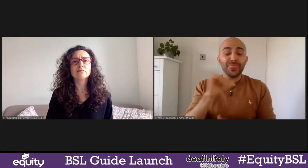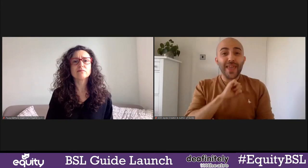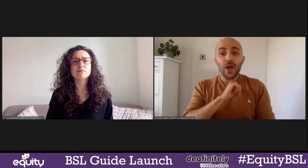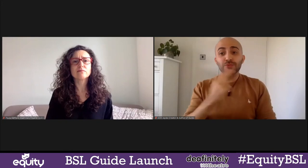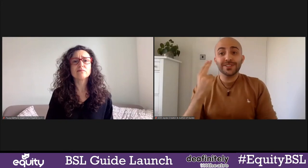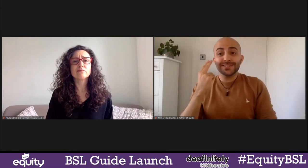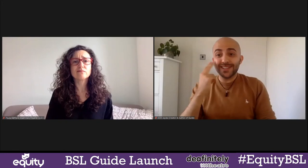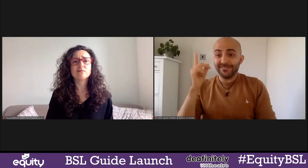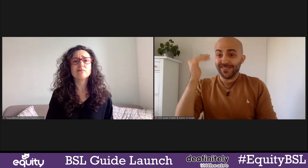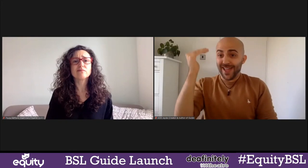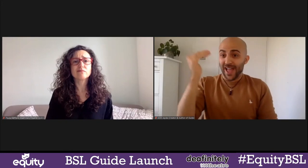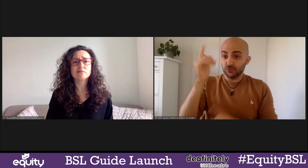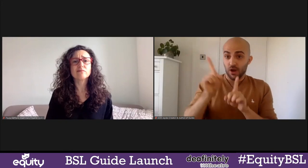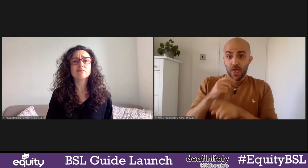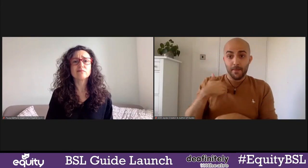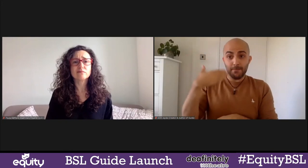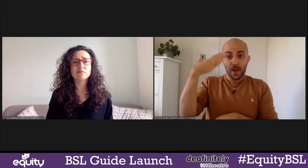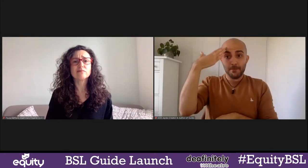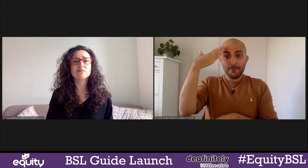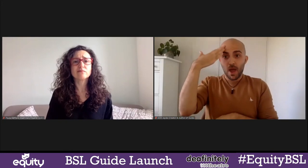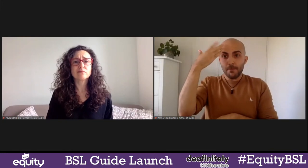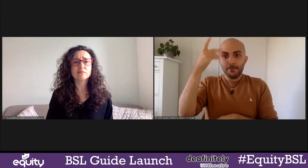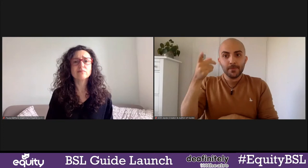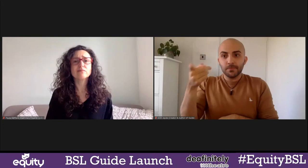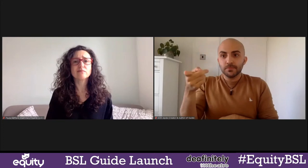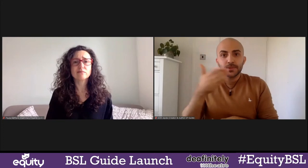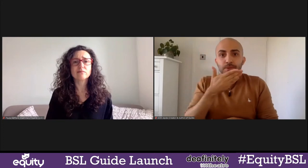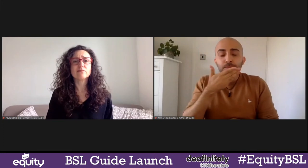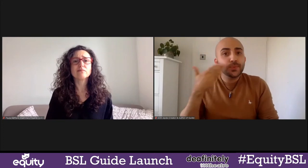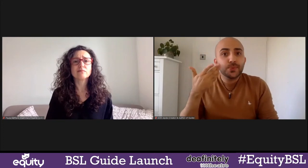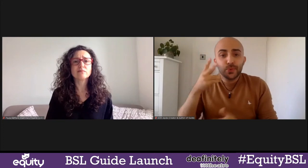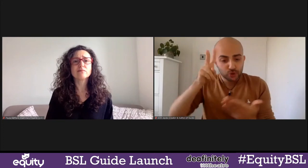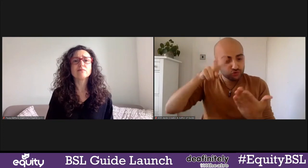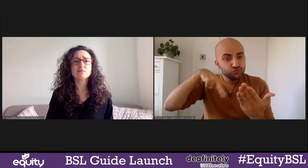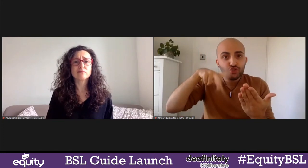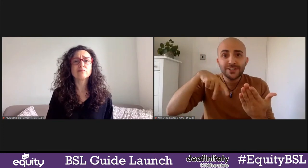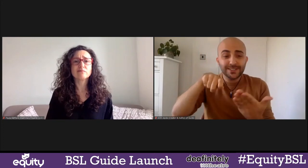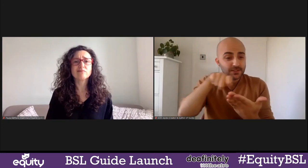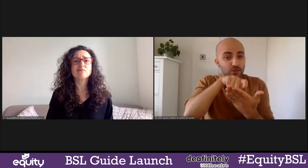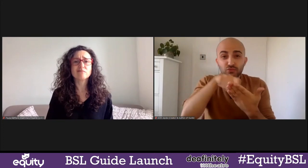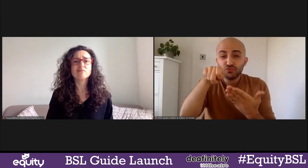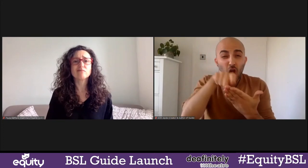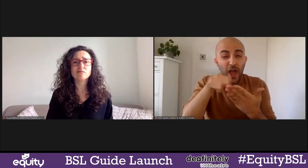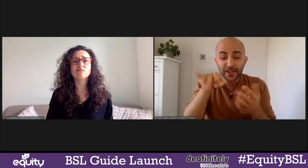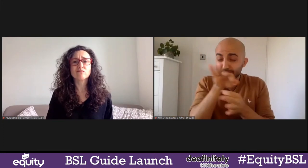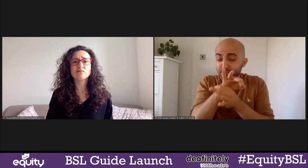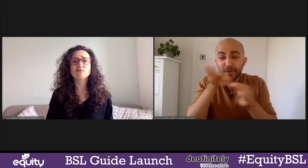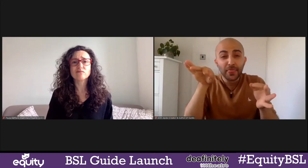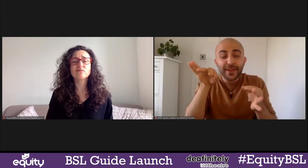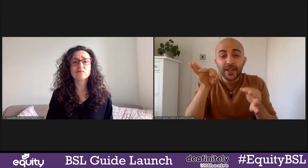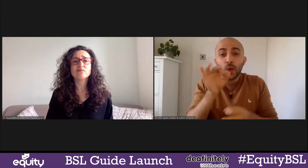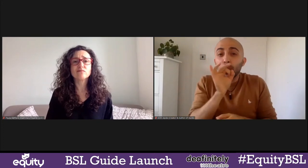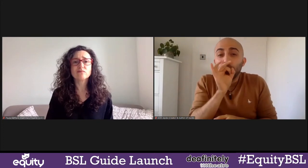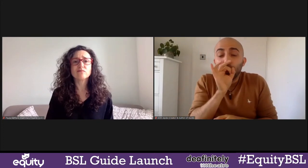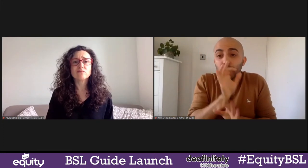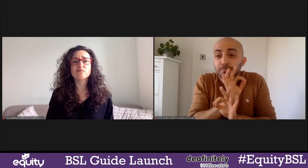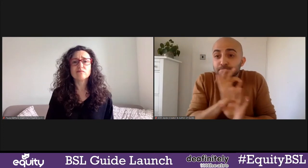And there are now thousands of deaf adults like my mum who are not able to read, not able to